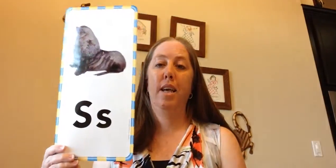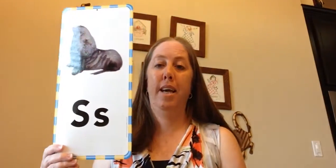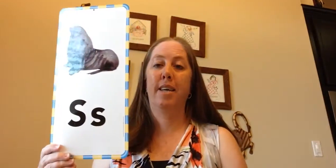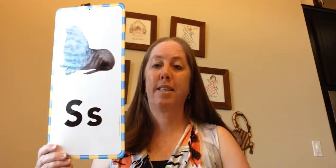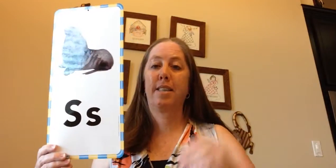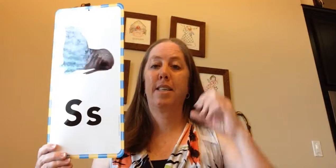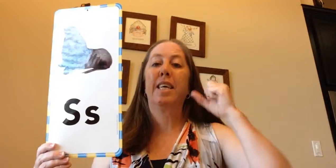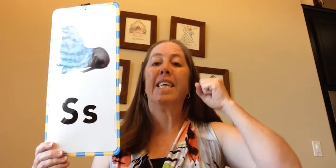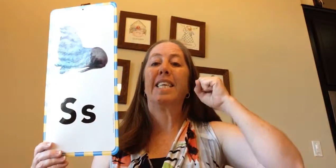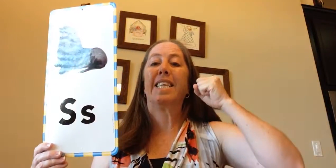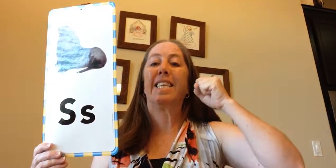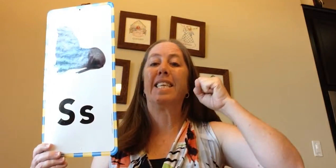S.